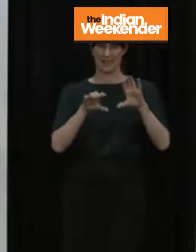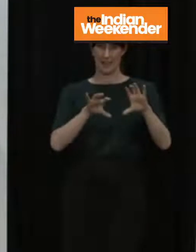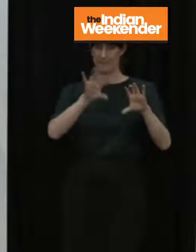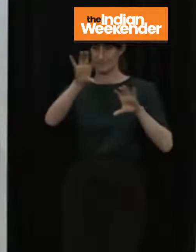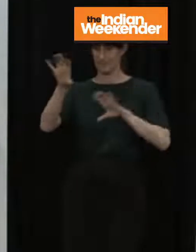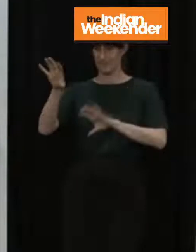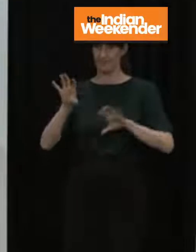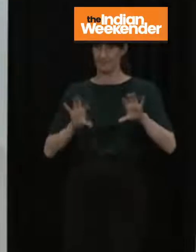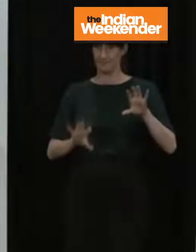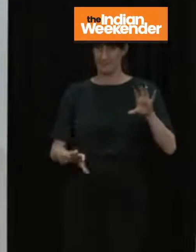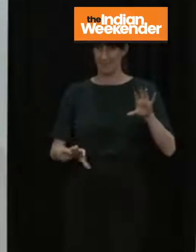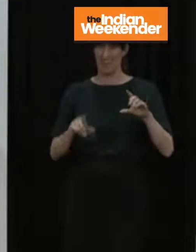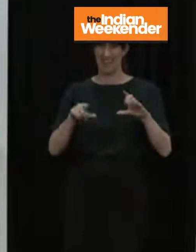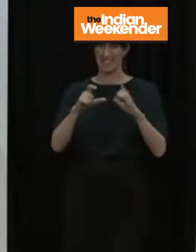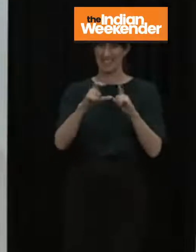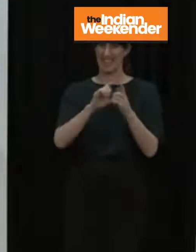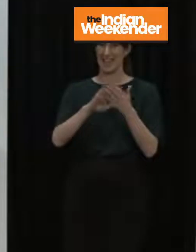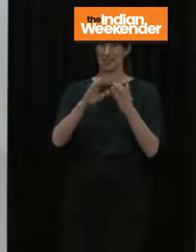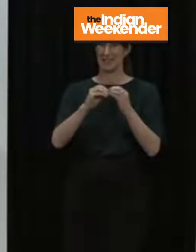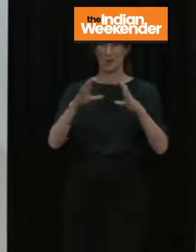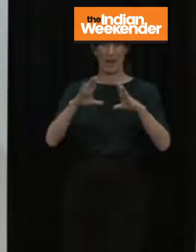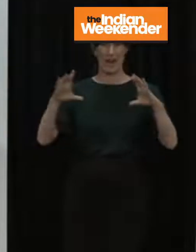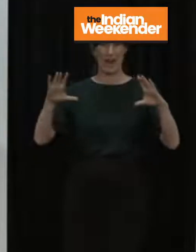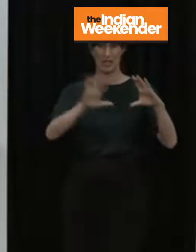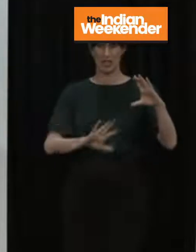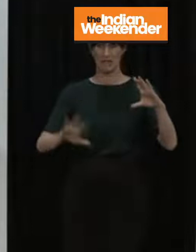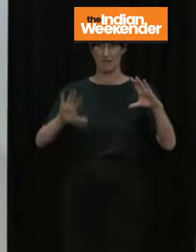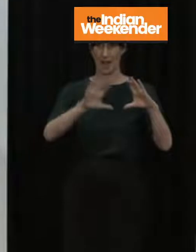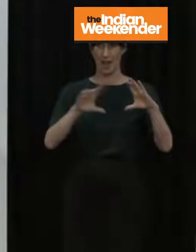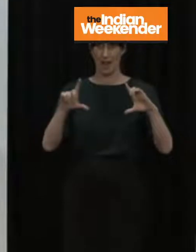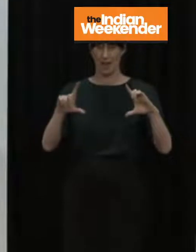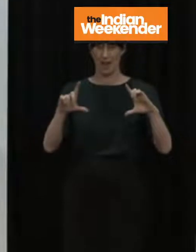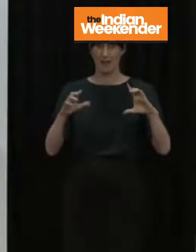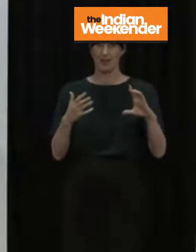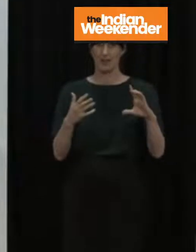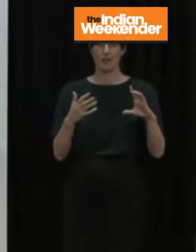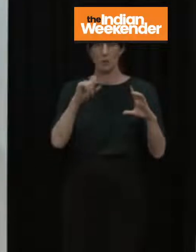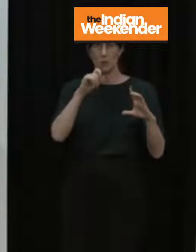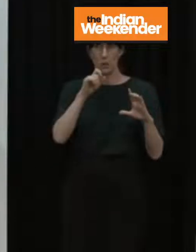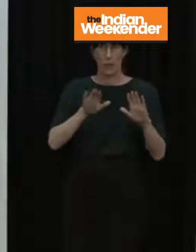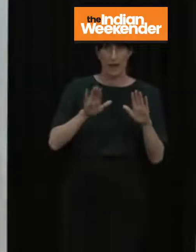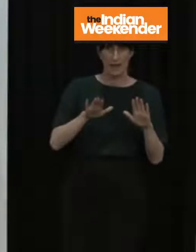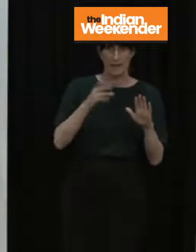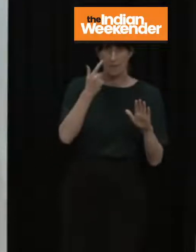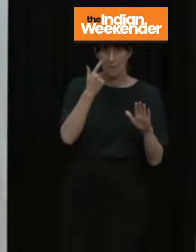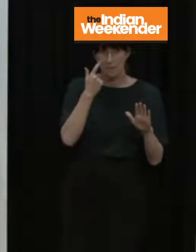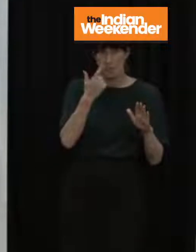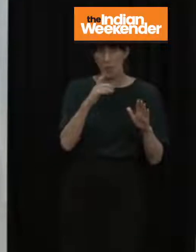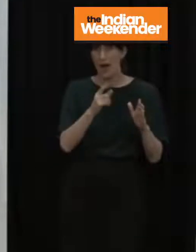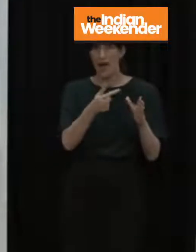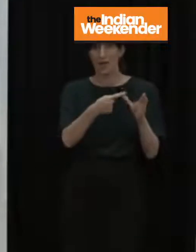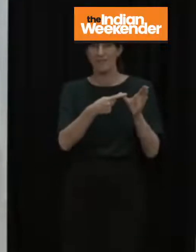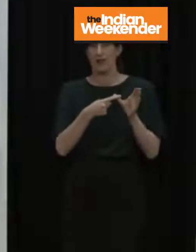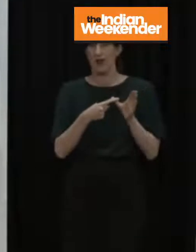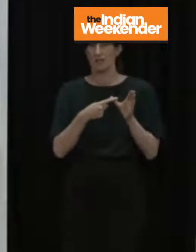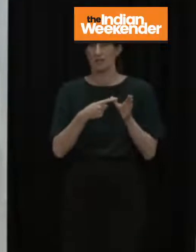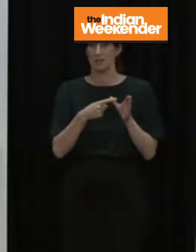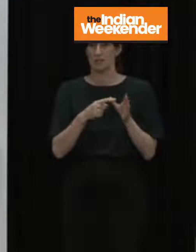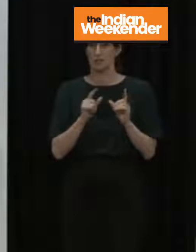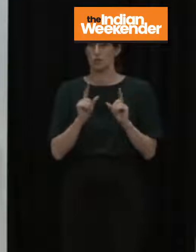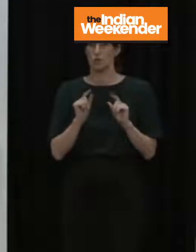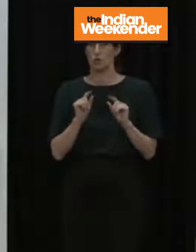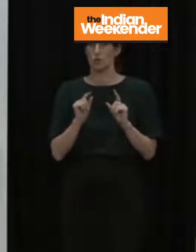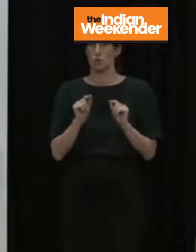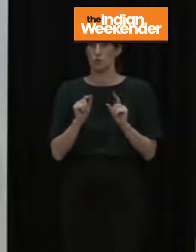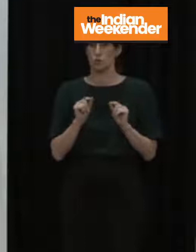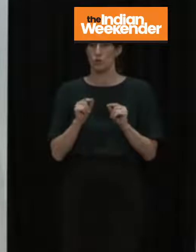those DHBs are very large areas, and so we are going to take some advice on what the best way of doing that going forward from